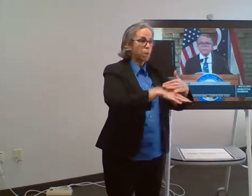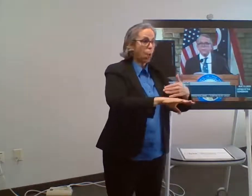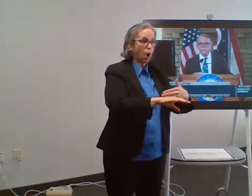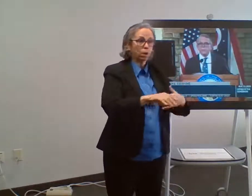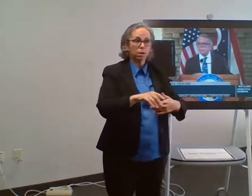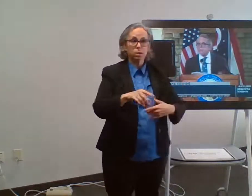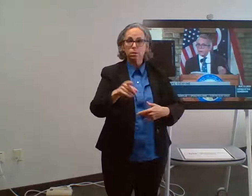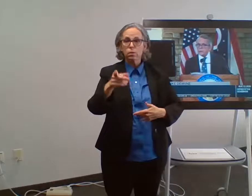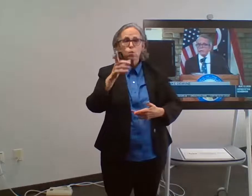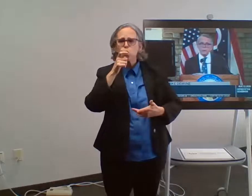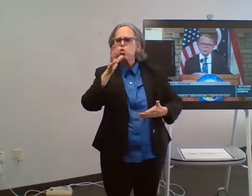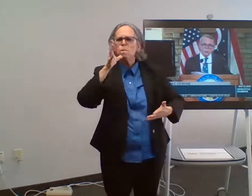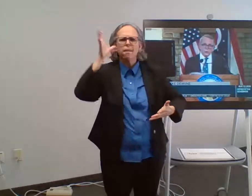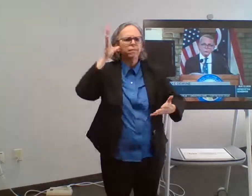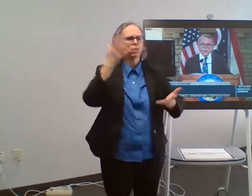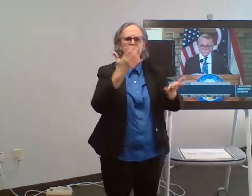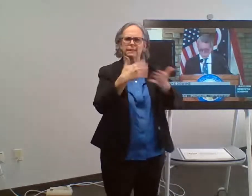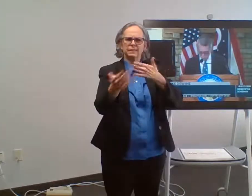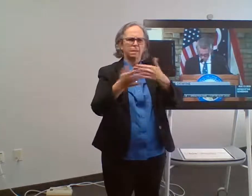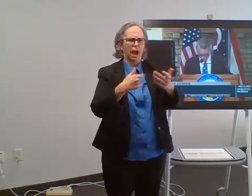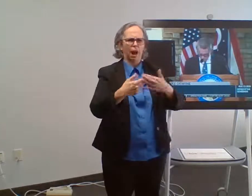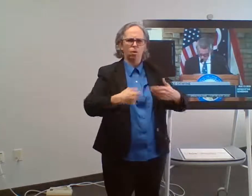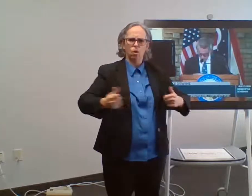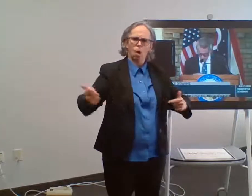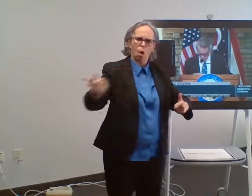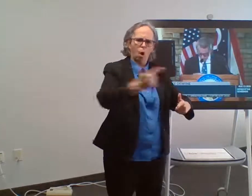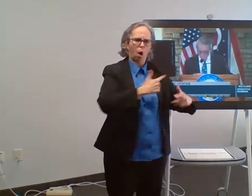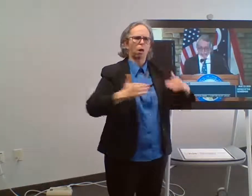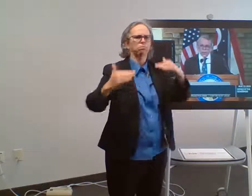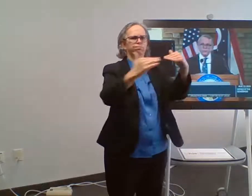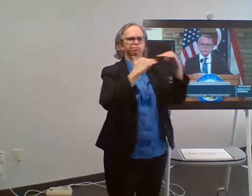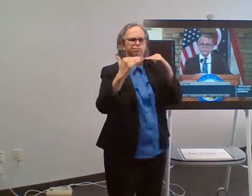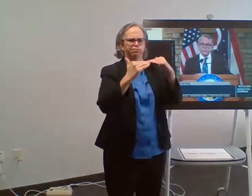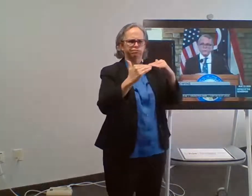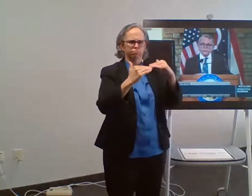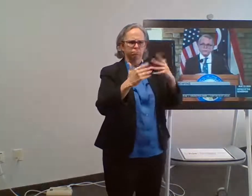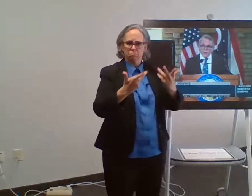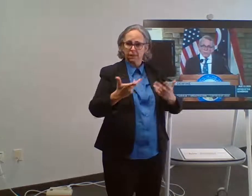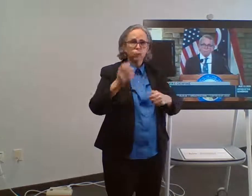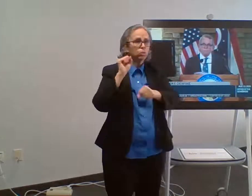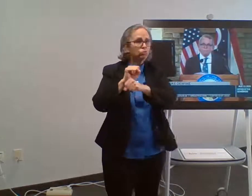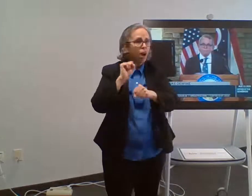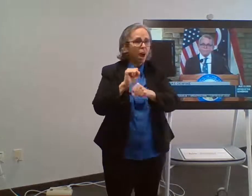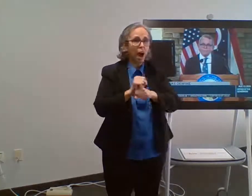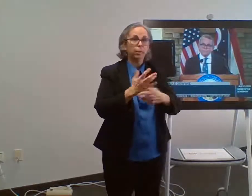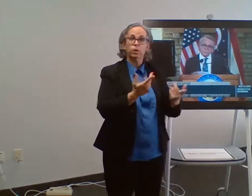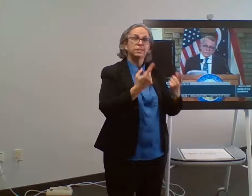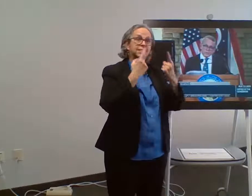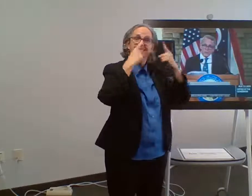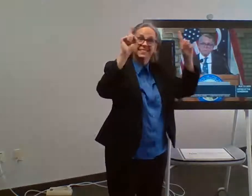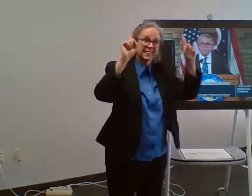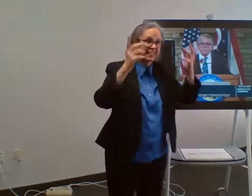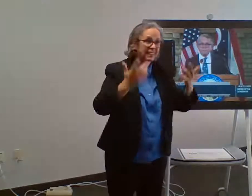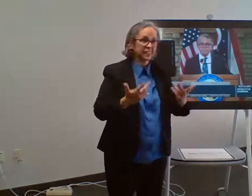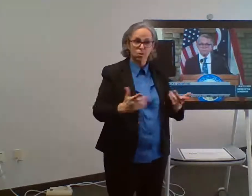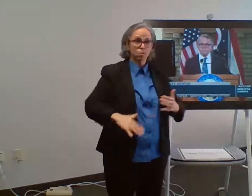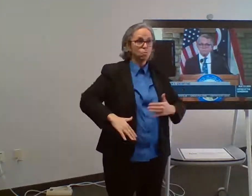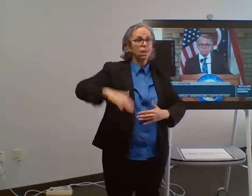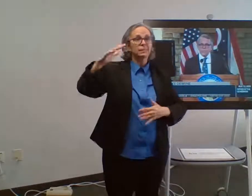succeed, chance to get a good paying job, chance to raise a family, chance to